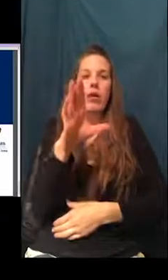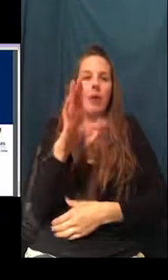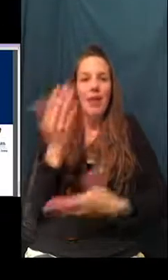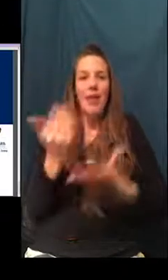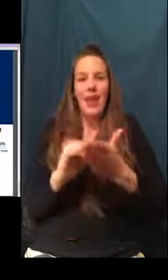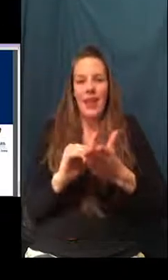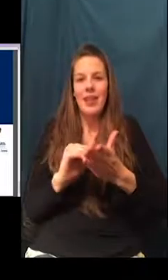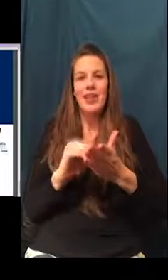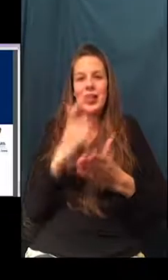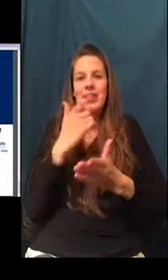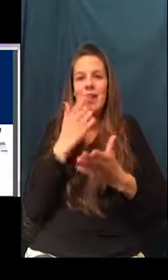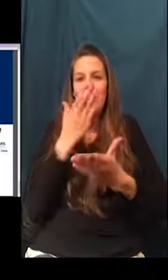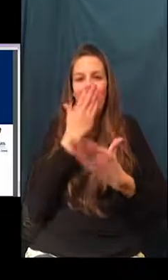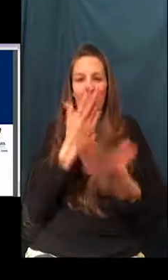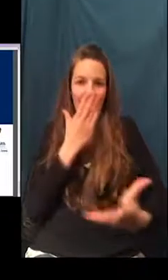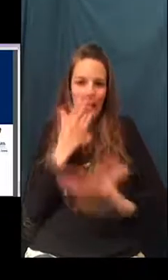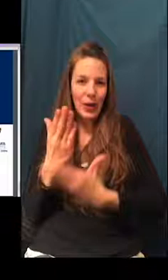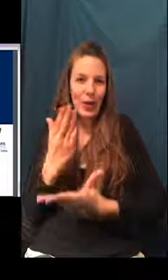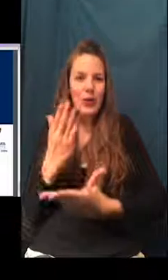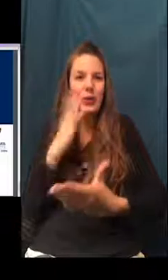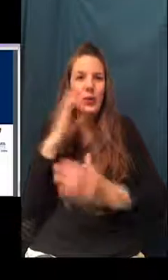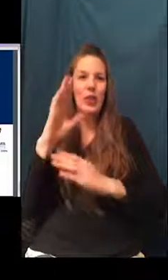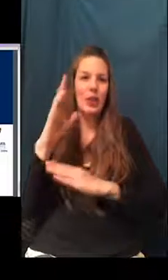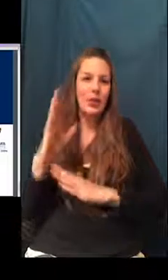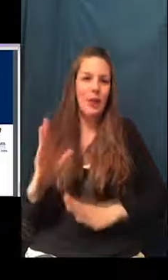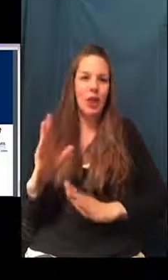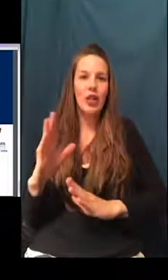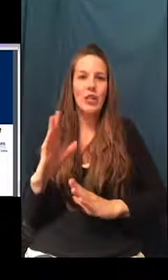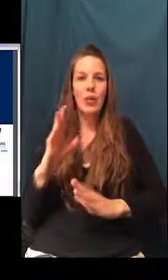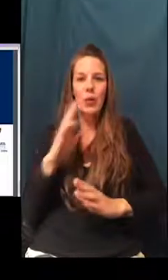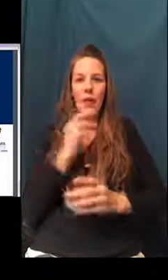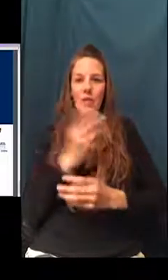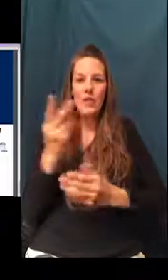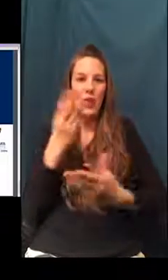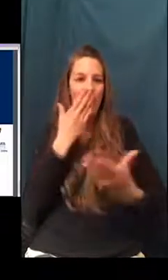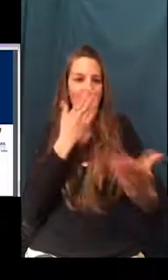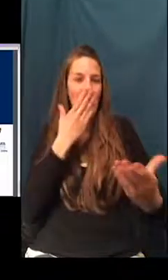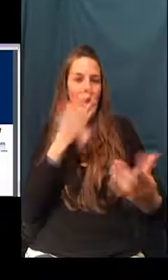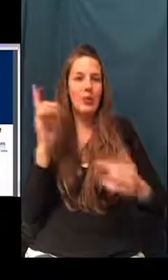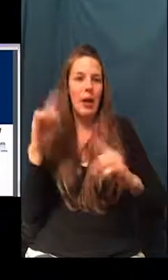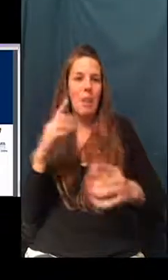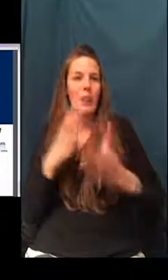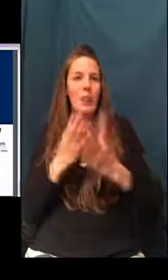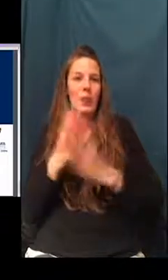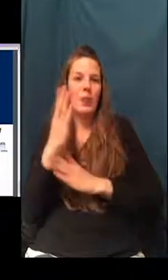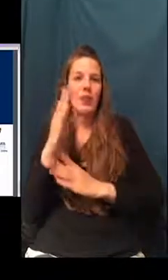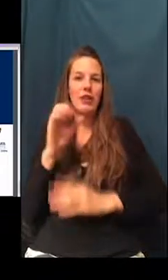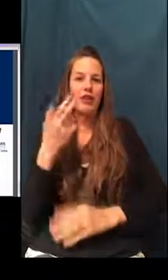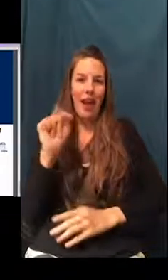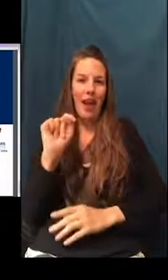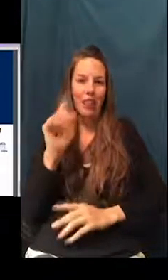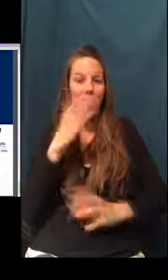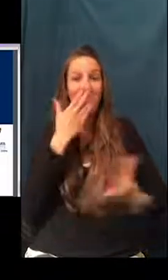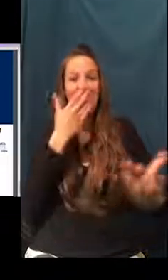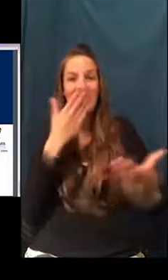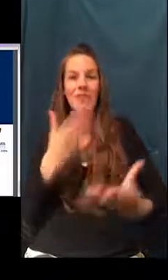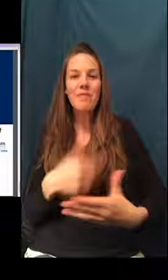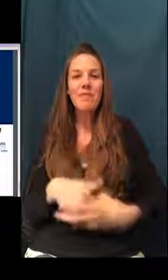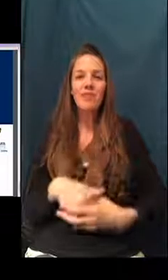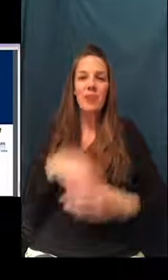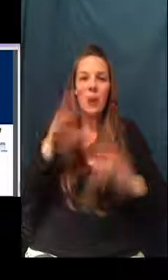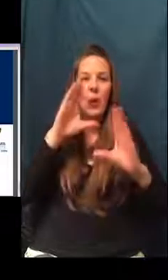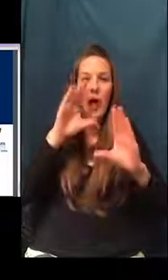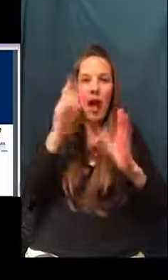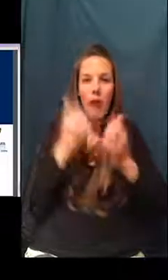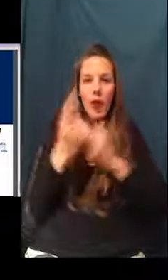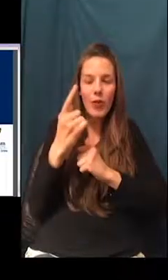again, I just wanted to say thank you to our speakers, and we have a couple of thank yous coming in through our chat as well. So I